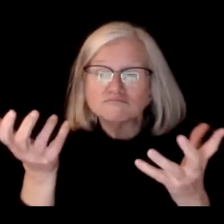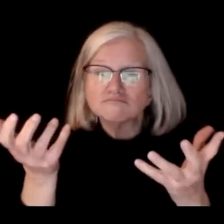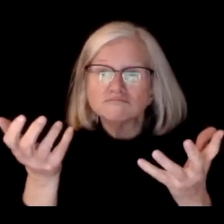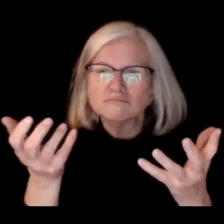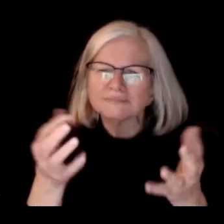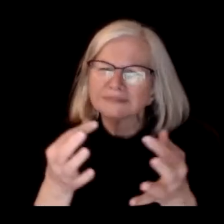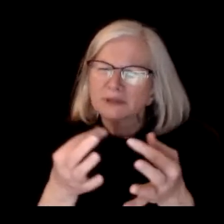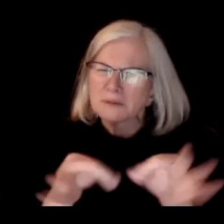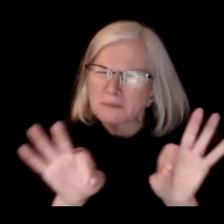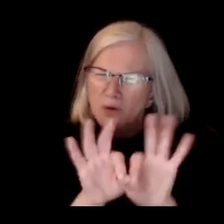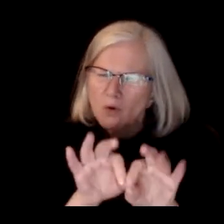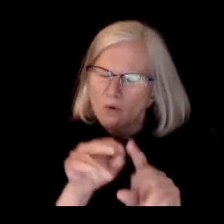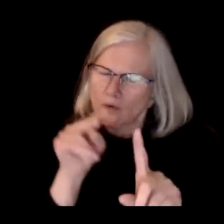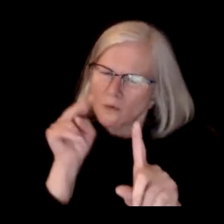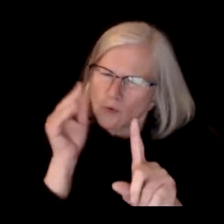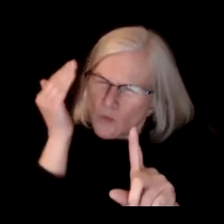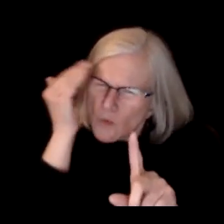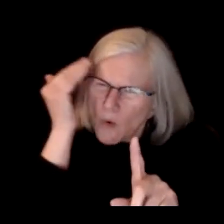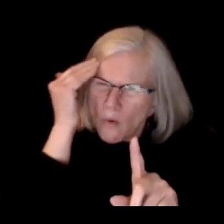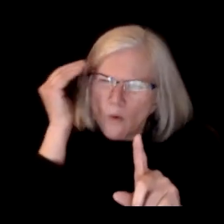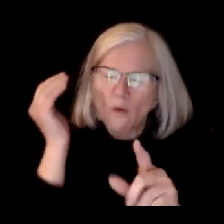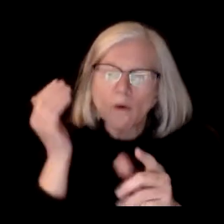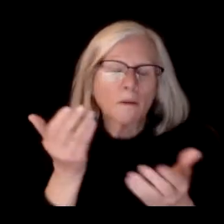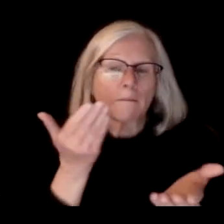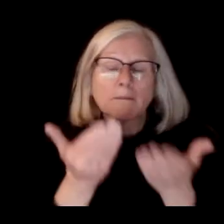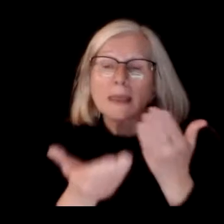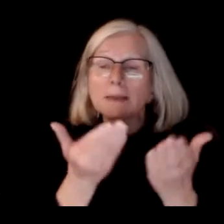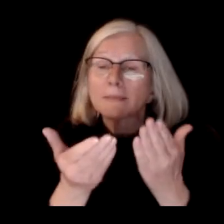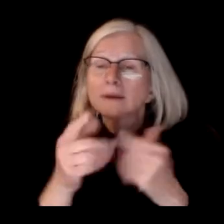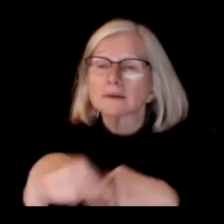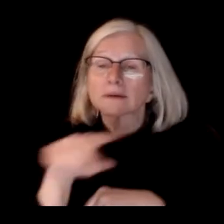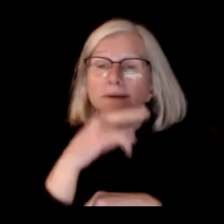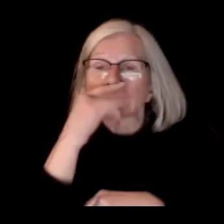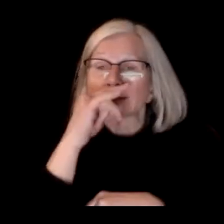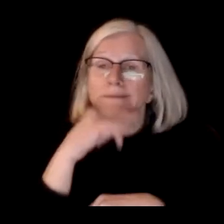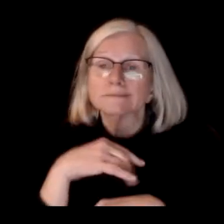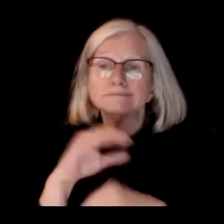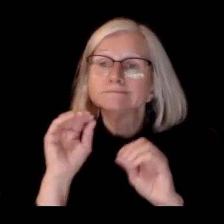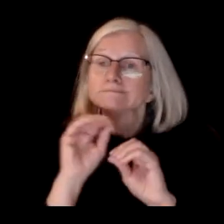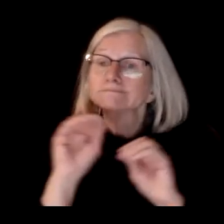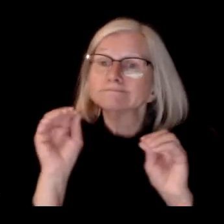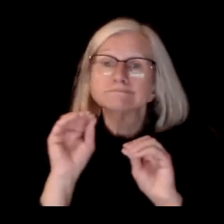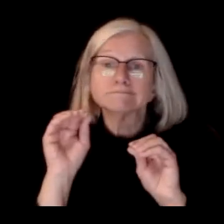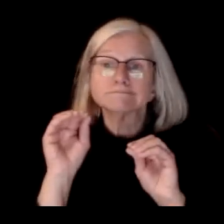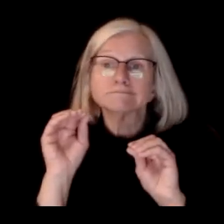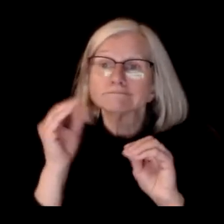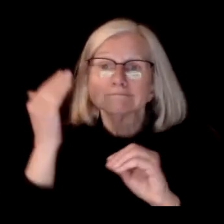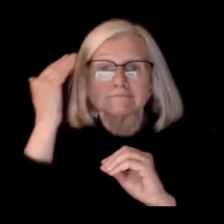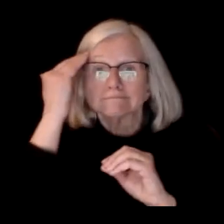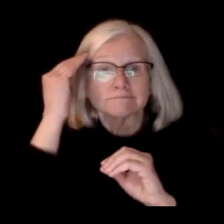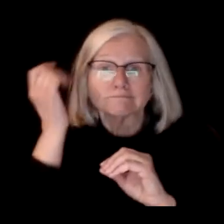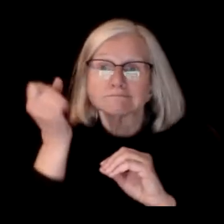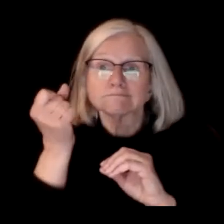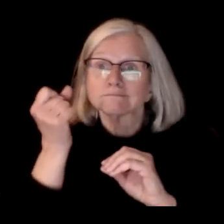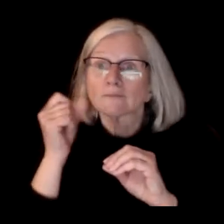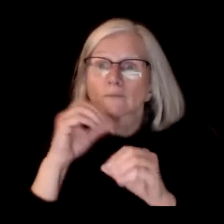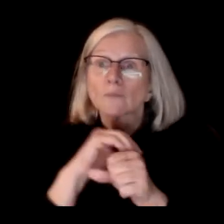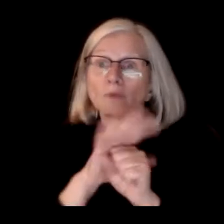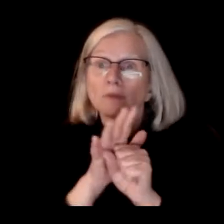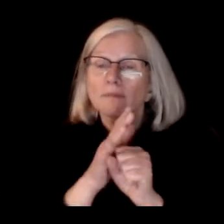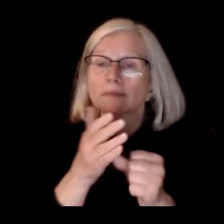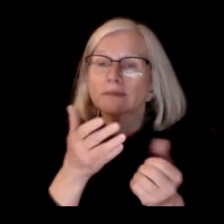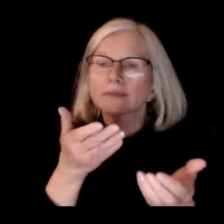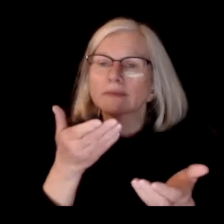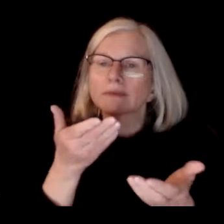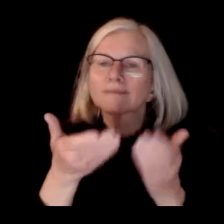there's not a known prior history of COVID. Again, I want to emphasize it is